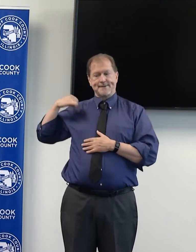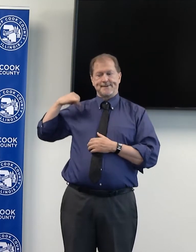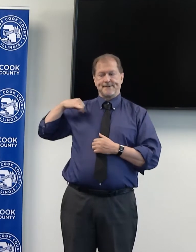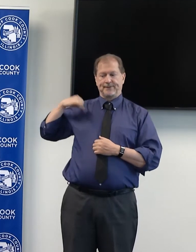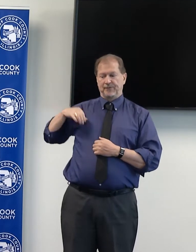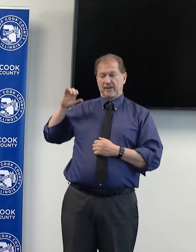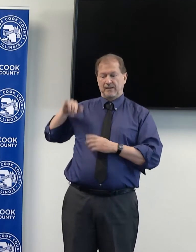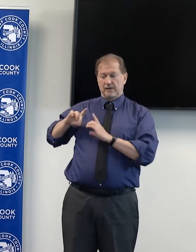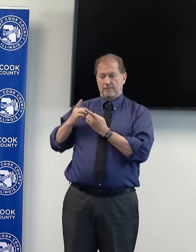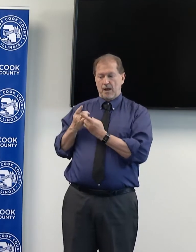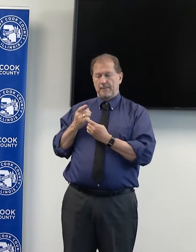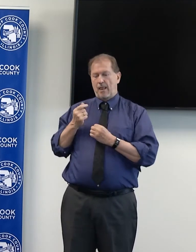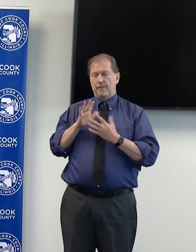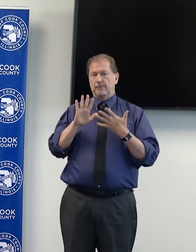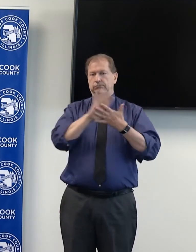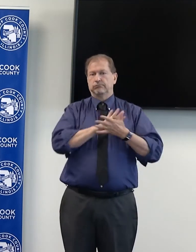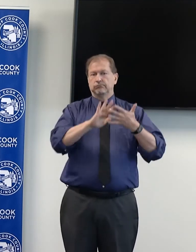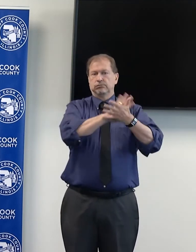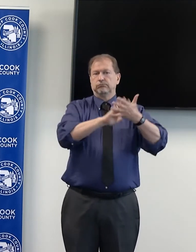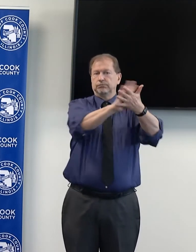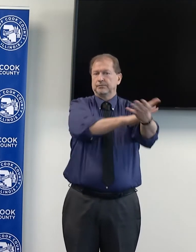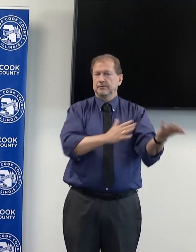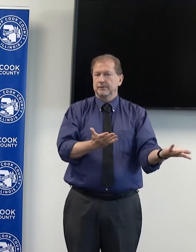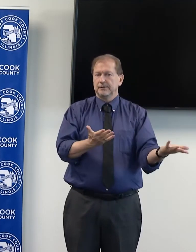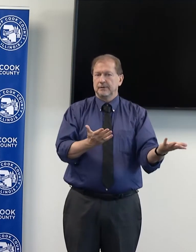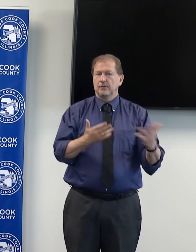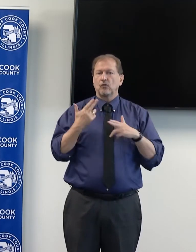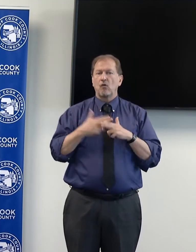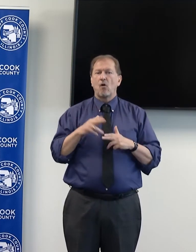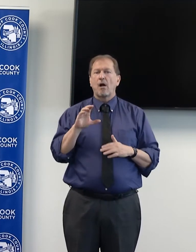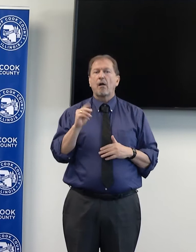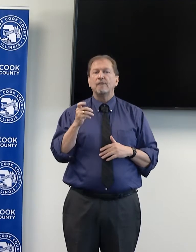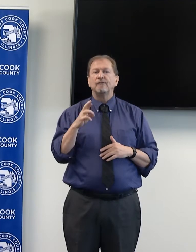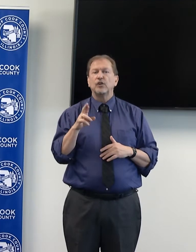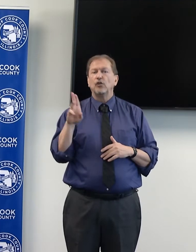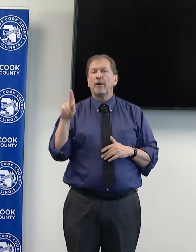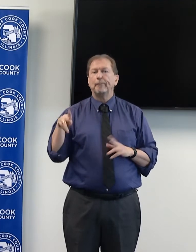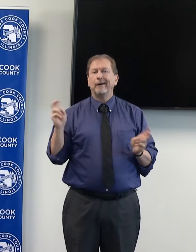that department engages in cover-ups as well as